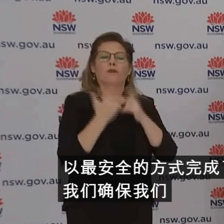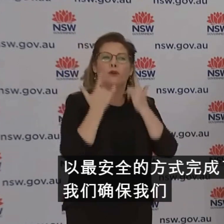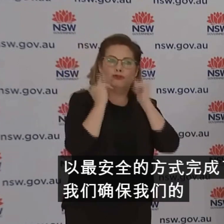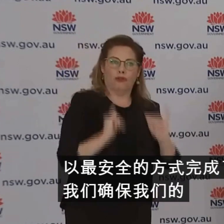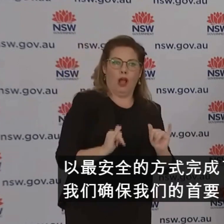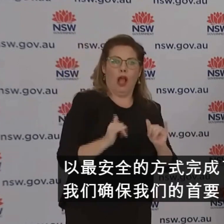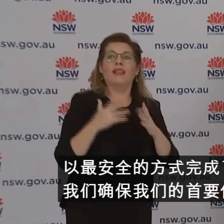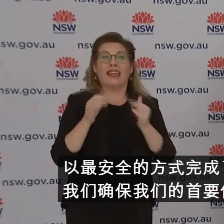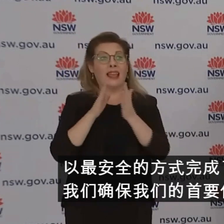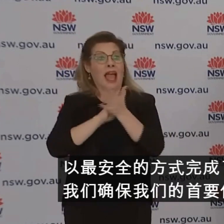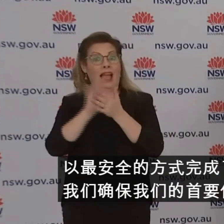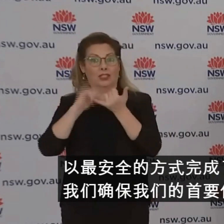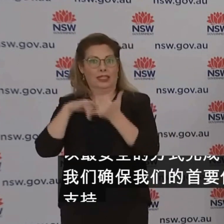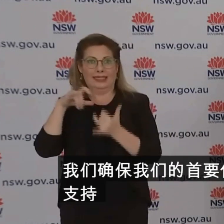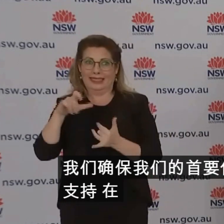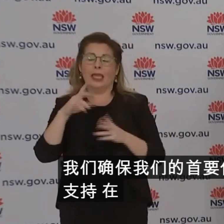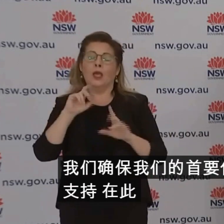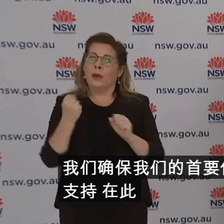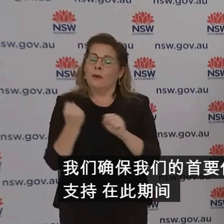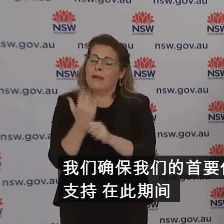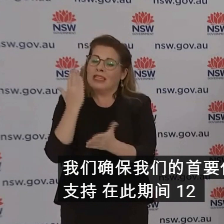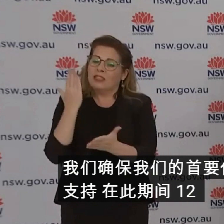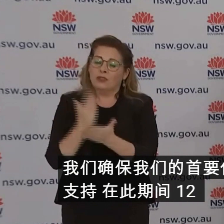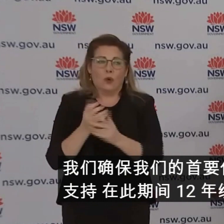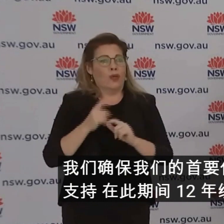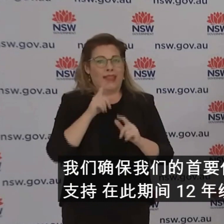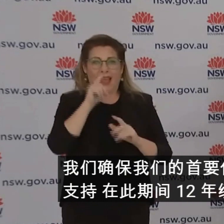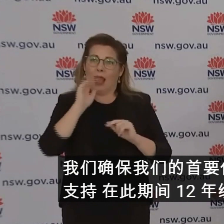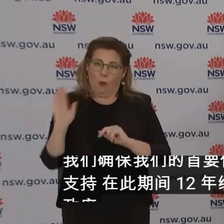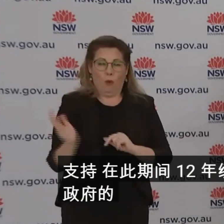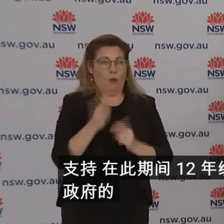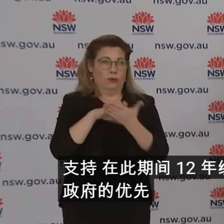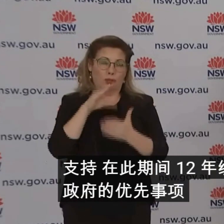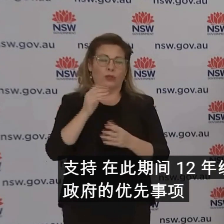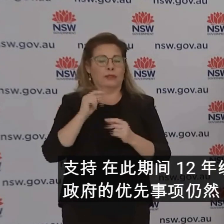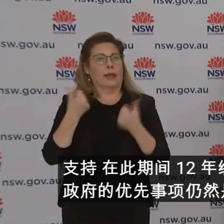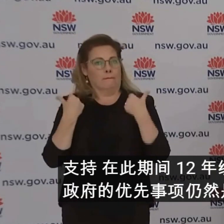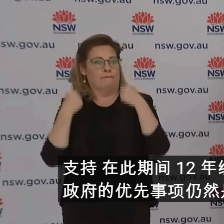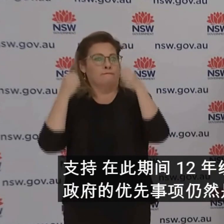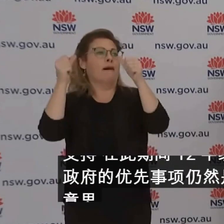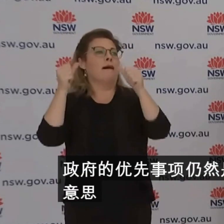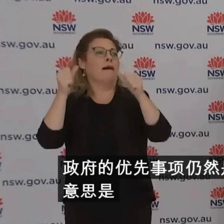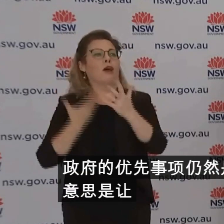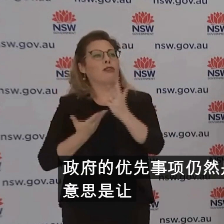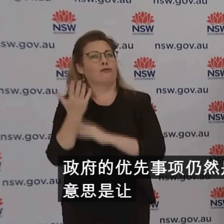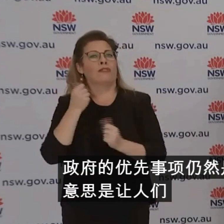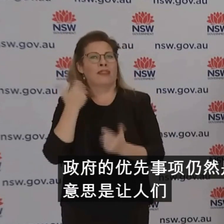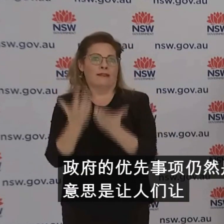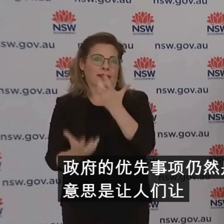made sure that our priority was to support Year 12s during this time. But the priority of the government remains, I mean,